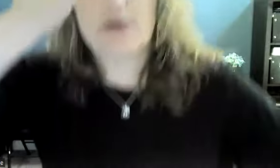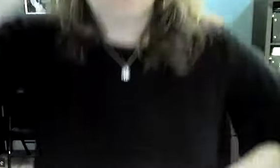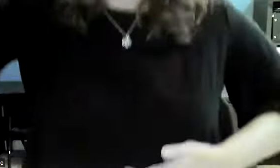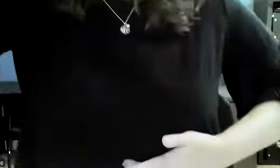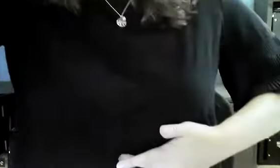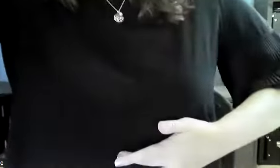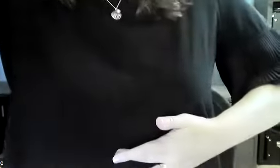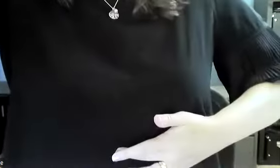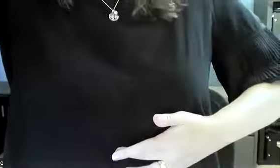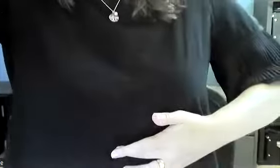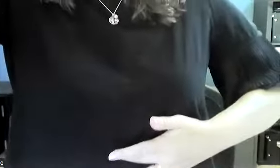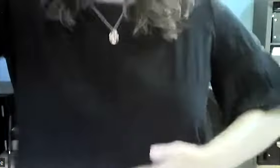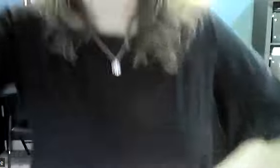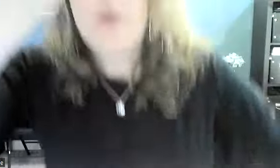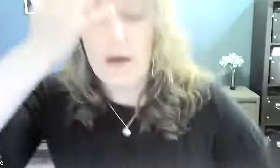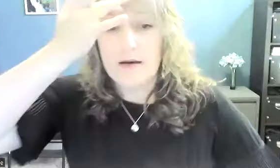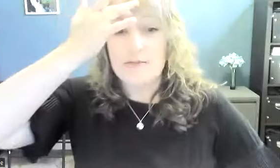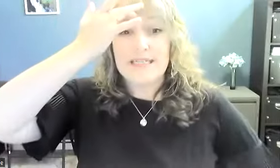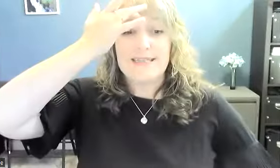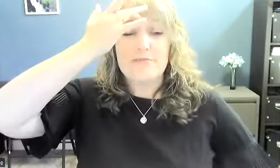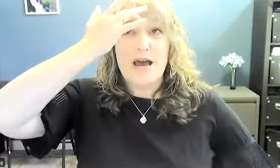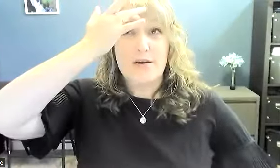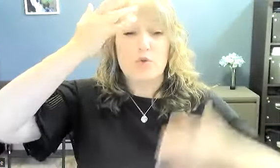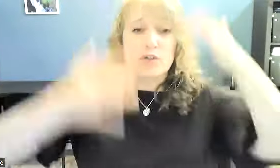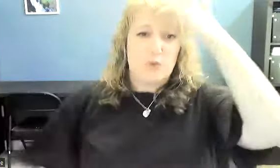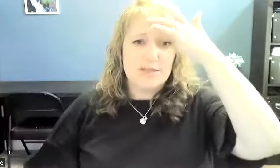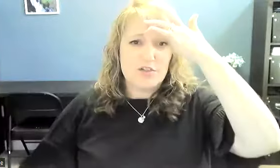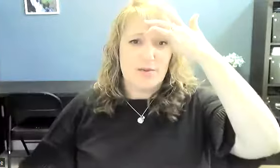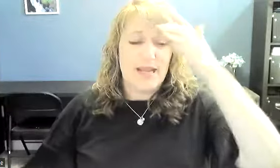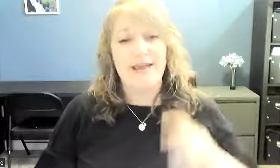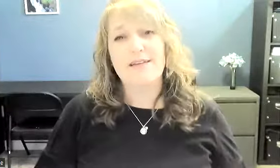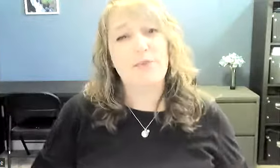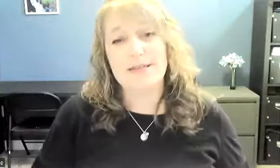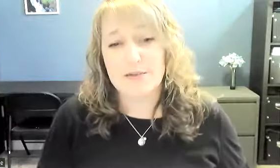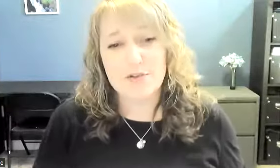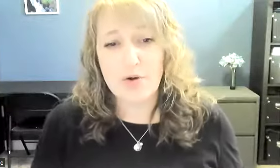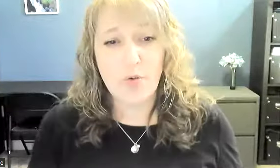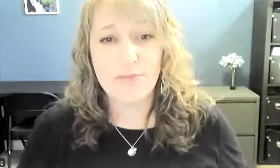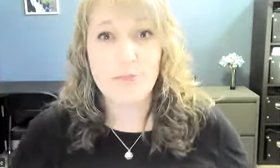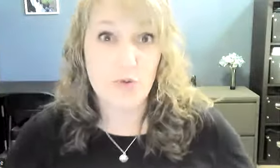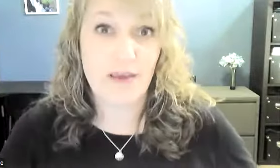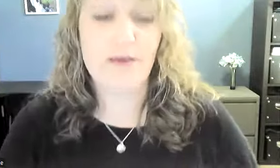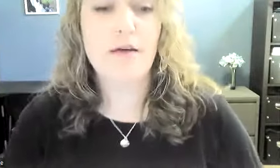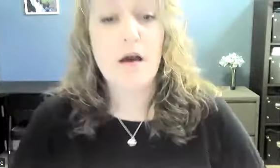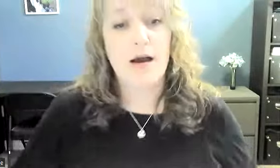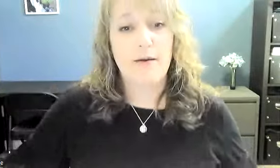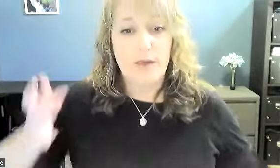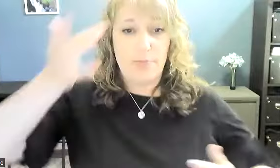Okay, so it doesn't matter which one is your dominant hand because there's no moving. I put